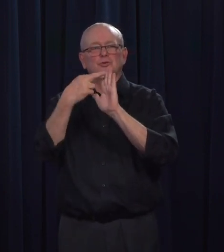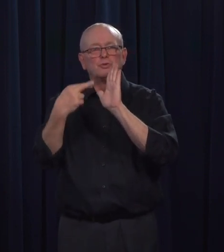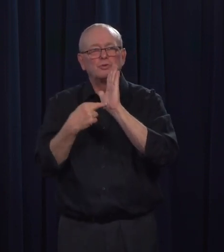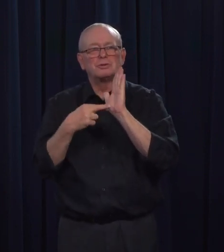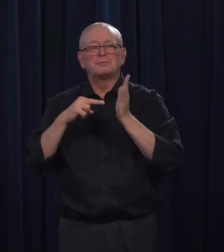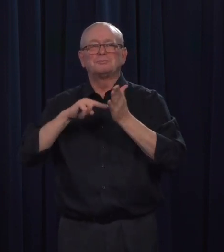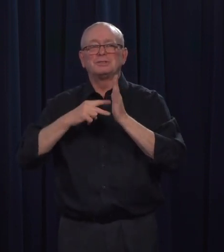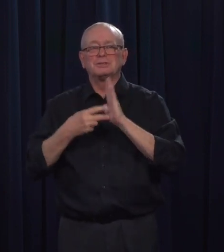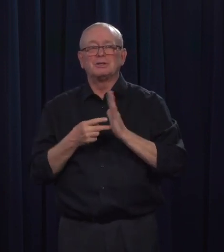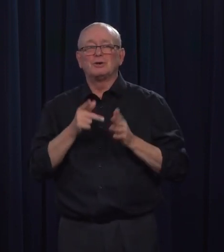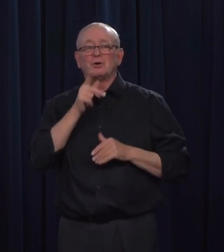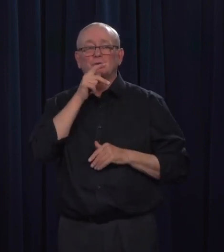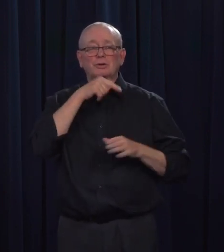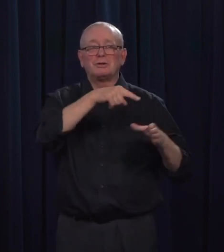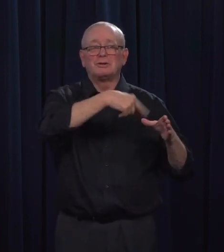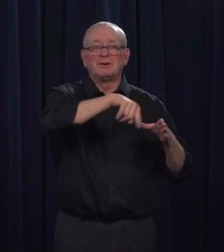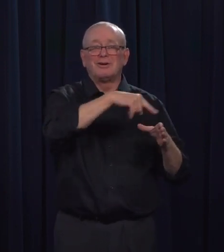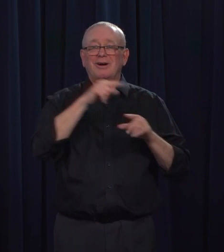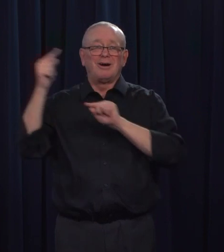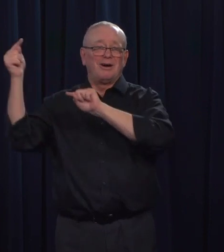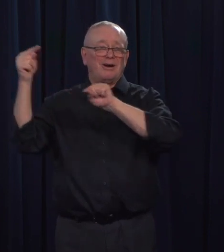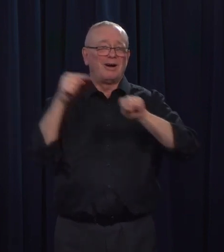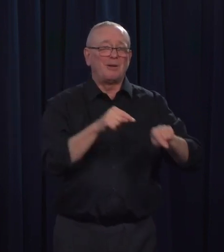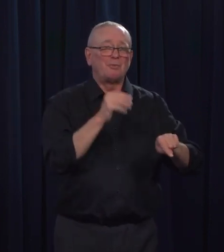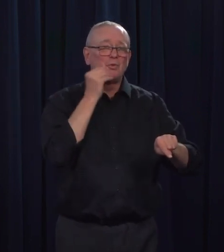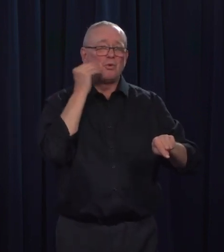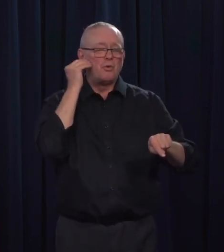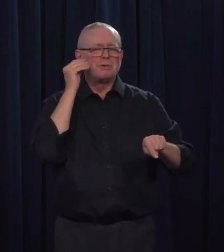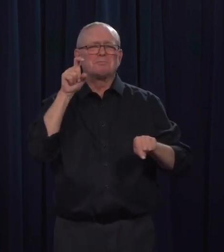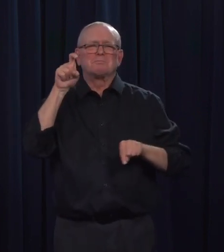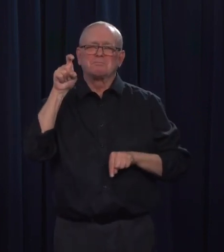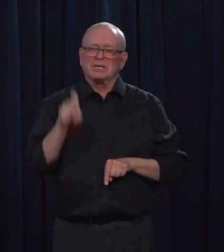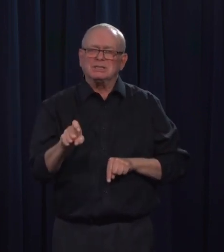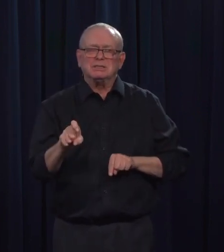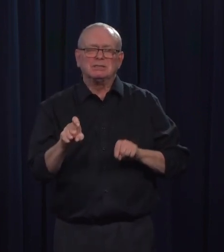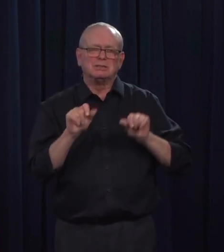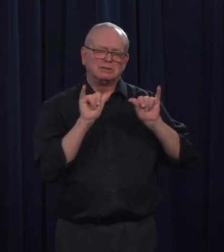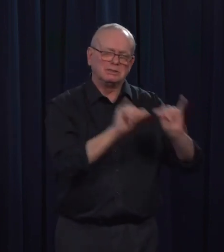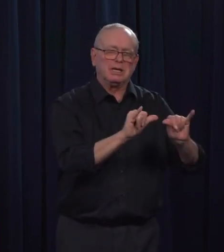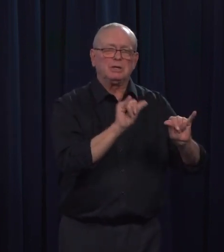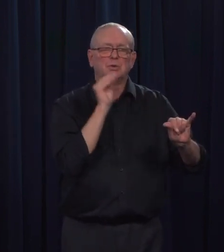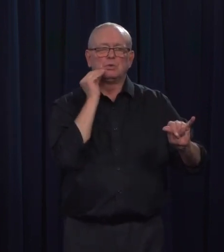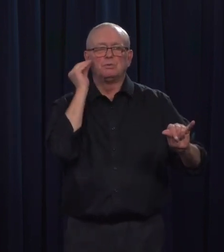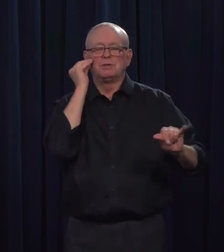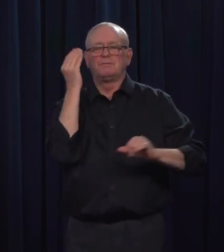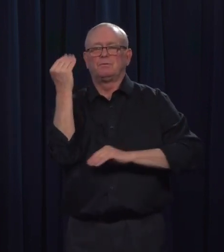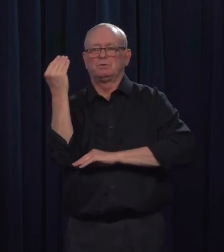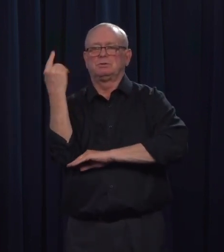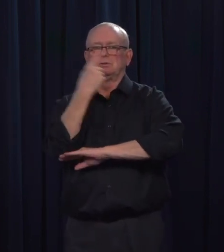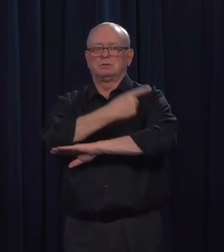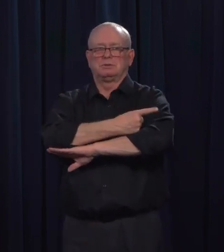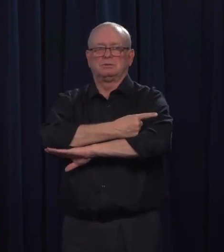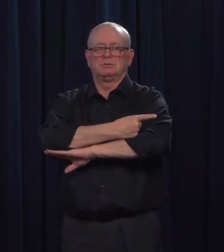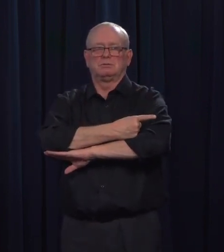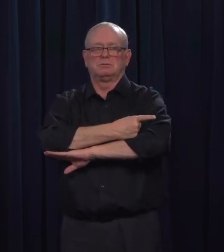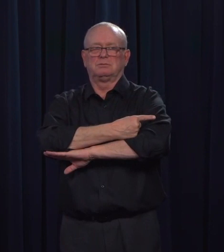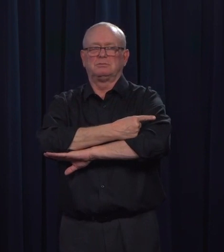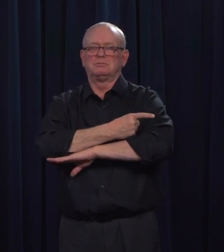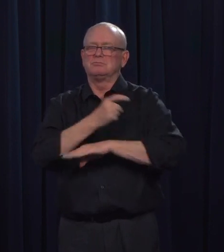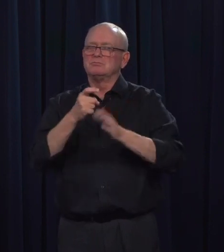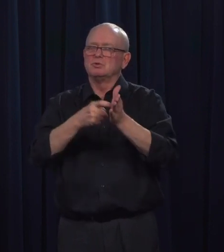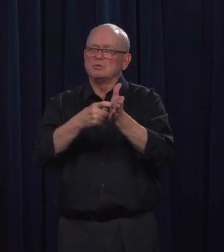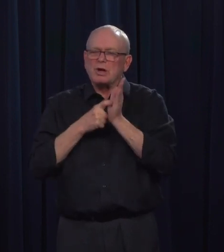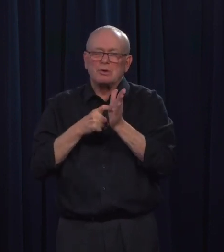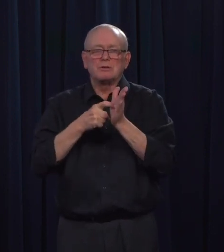would be staying at home and in self-isolation for 2 weeks. So again, our total numbers will likely